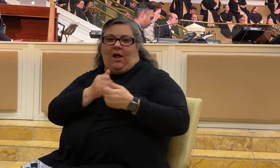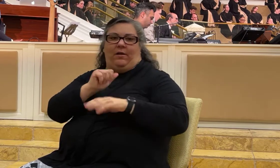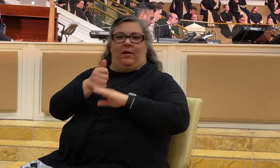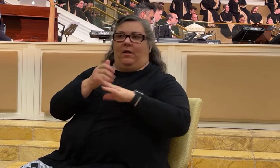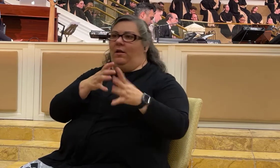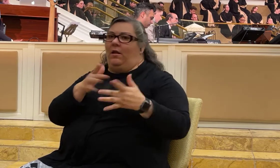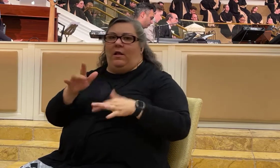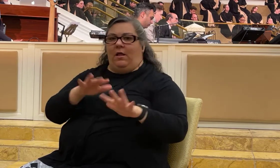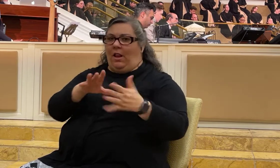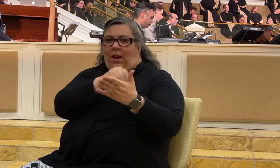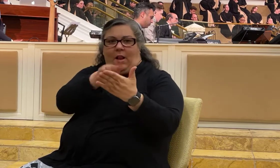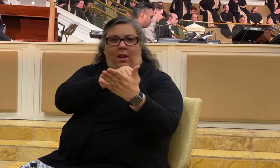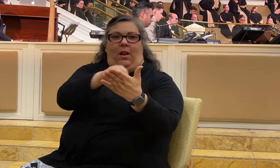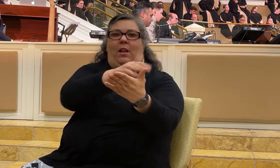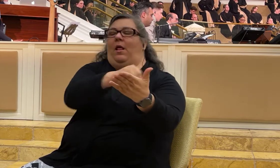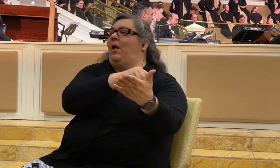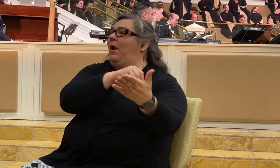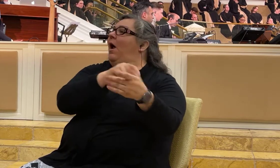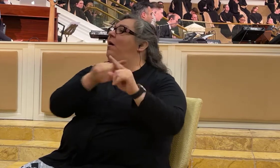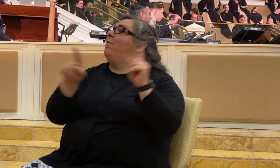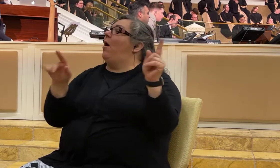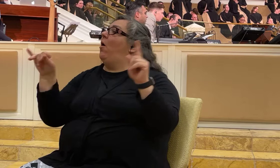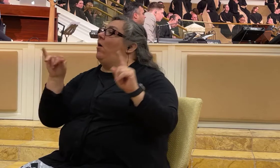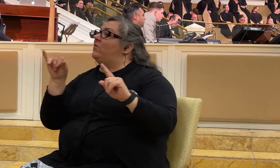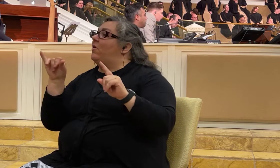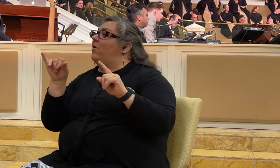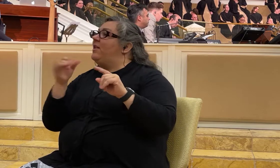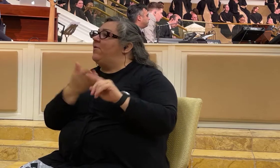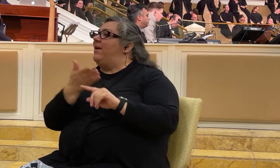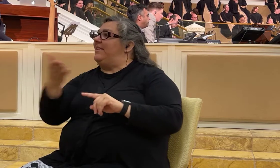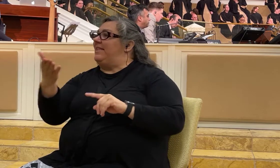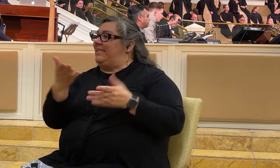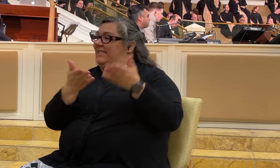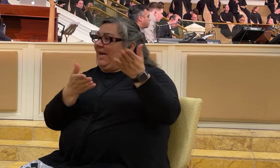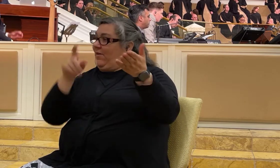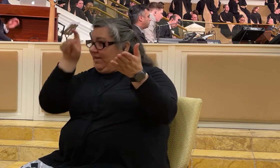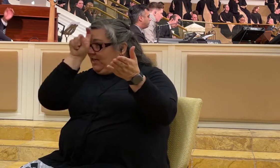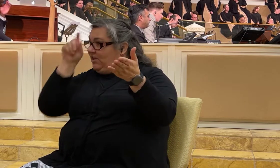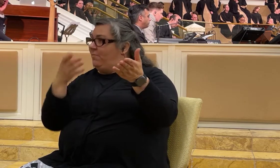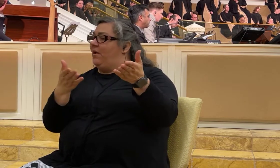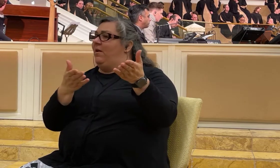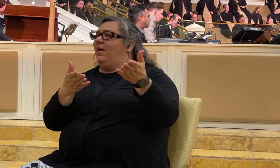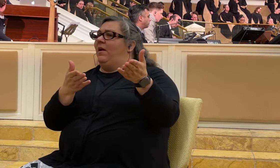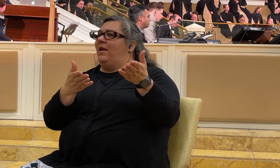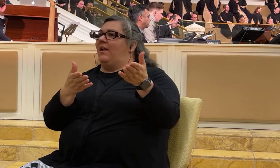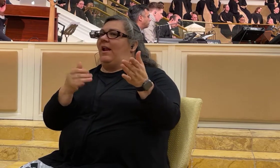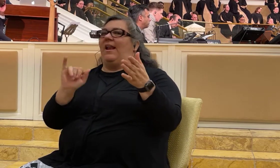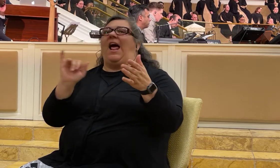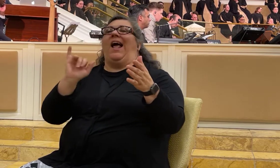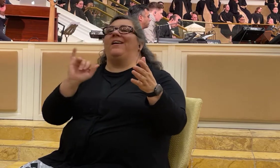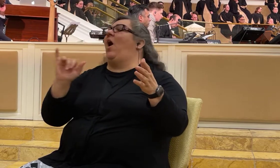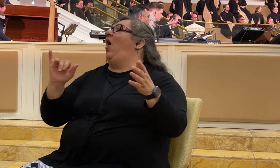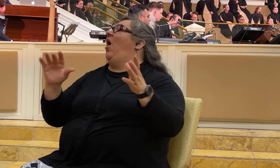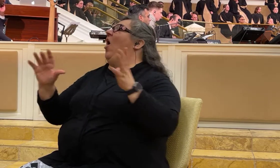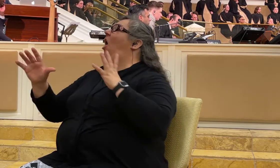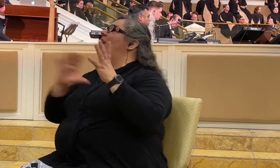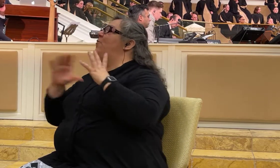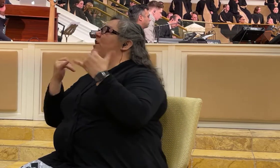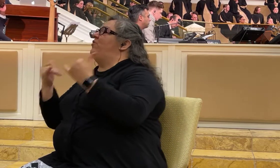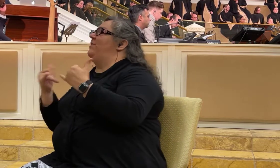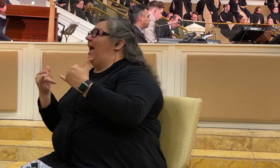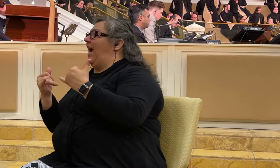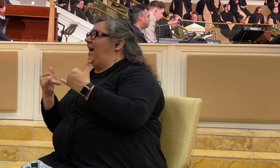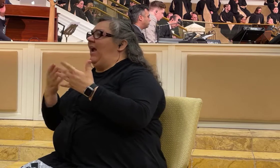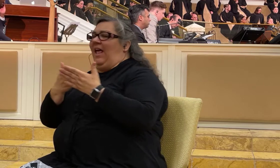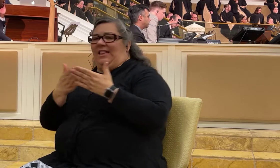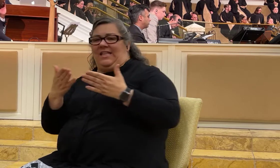so forth. But through all of that, there's also stuff there that is the Hollywood of today, or